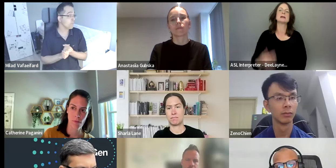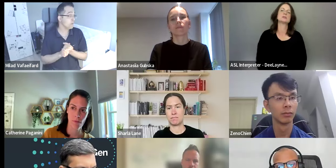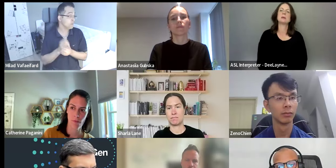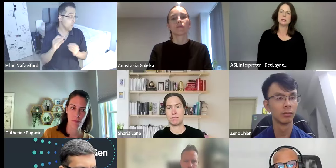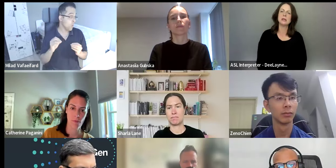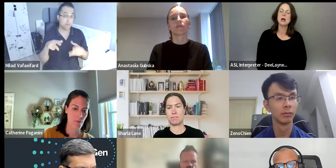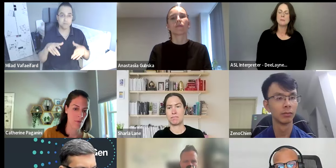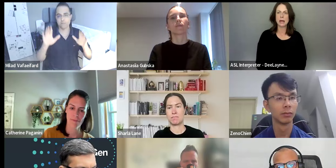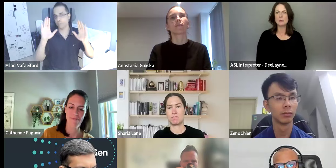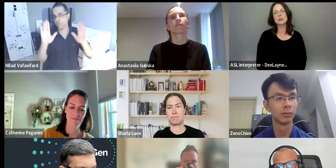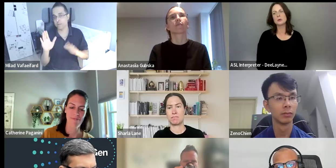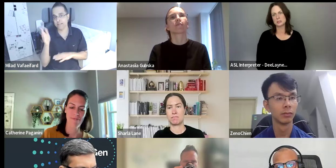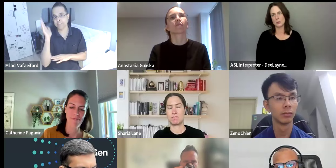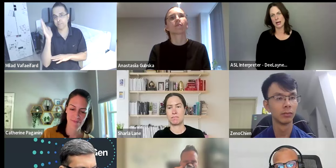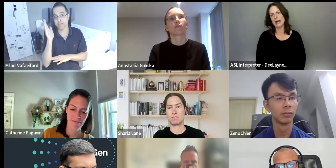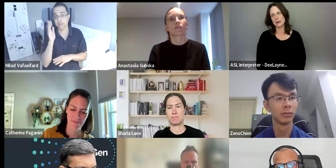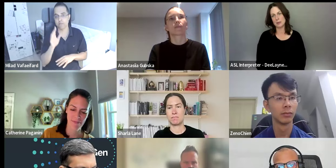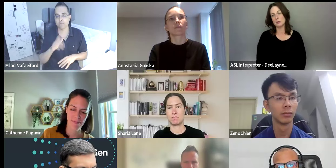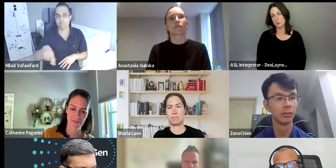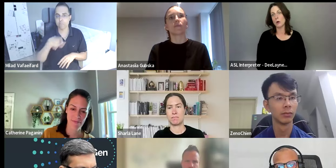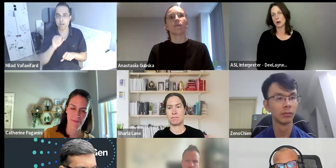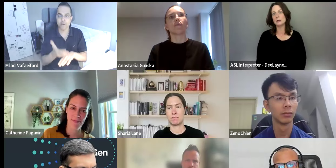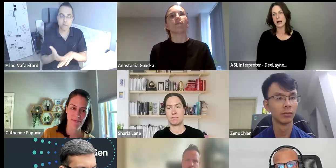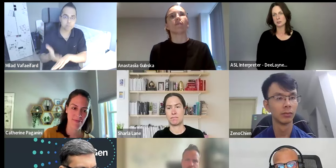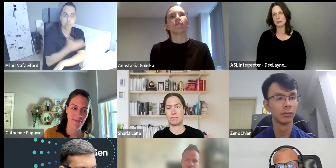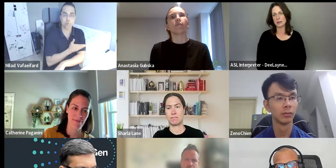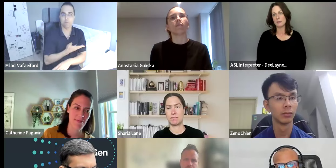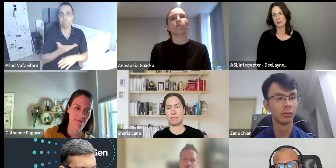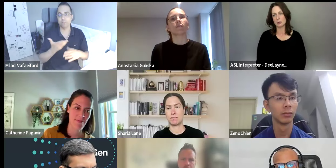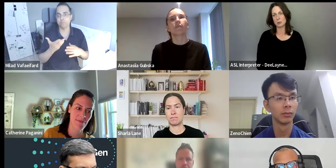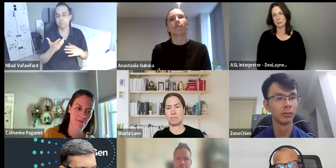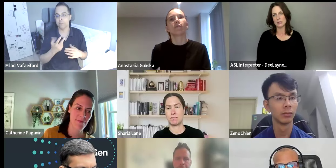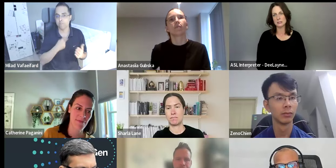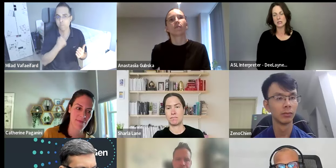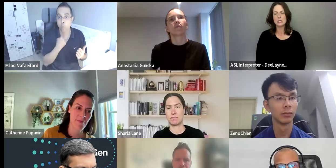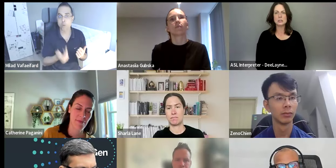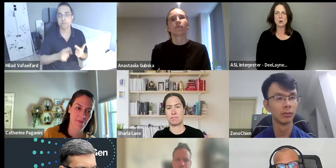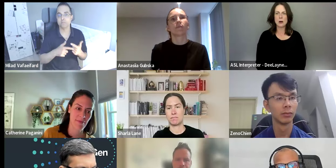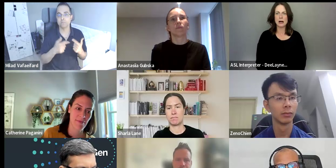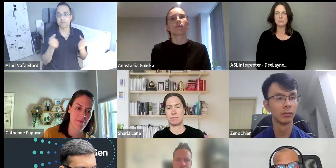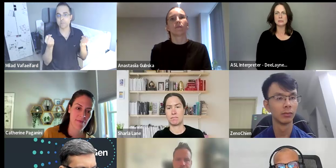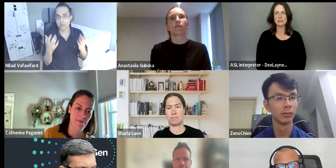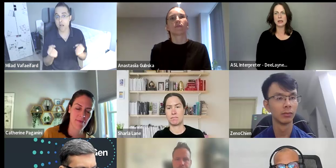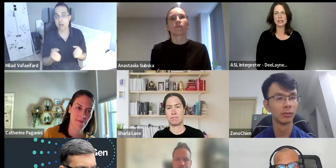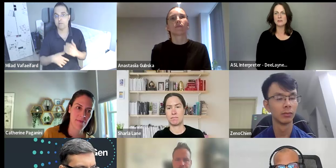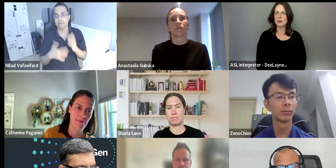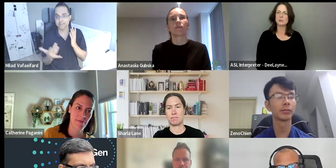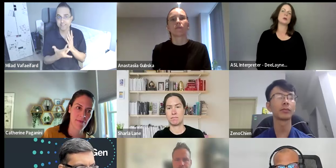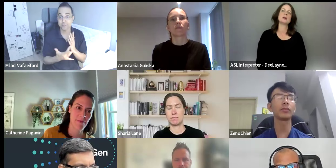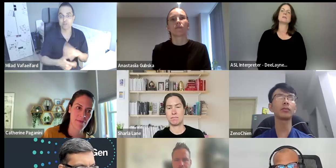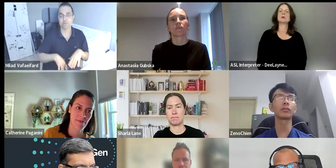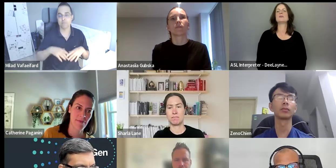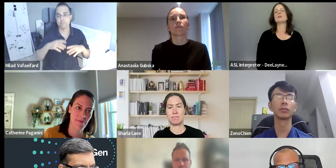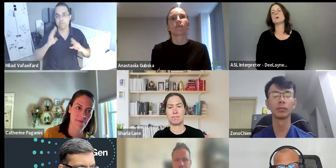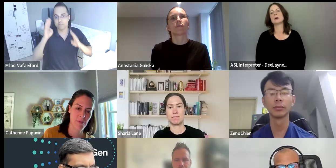could be wrong. It's just my opinion, but I was noticed in a way I had not been before after I came back from KubeCon Paris. So, you know, it gives you an